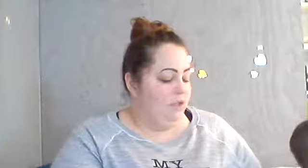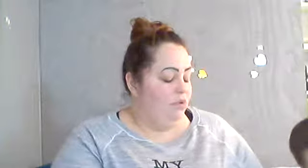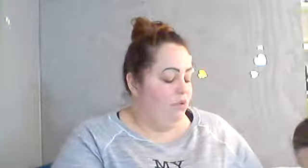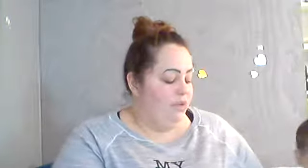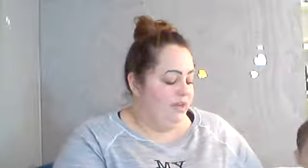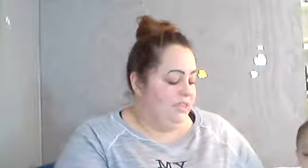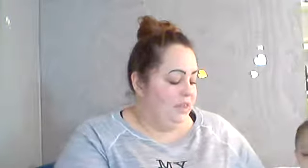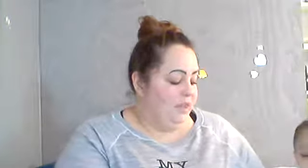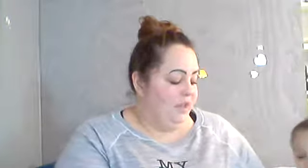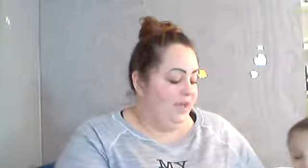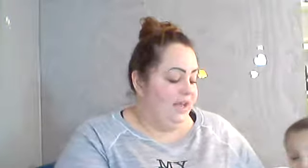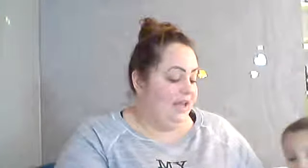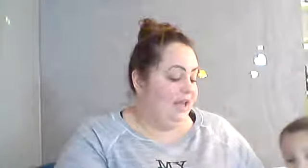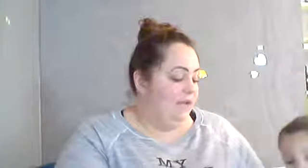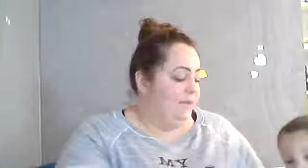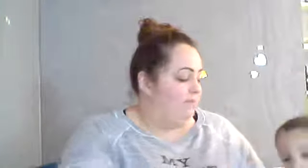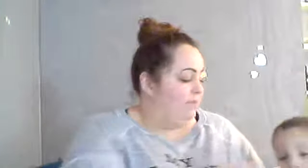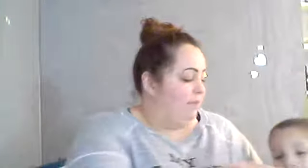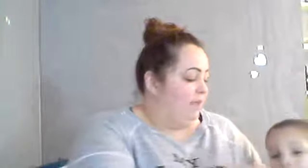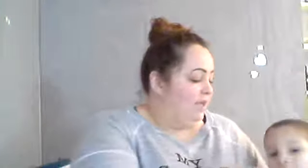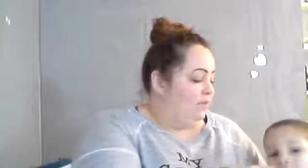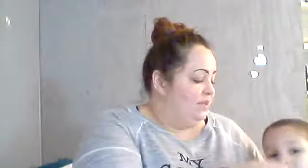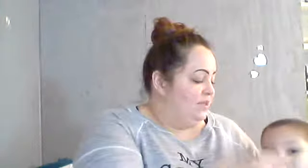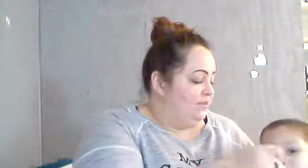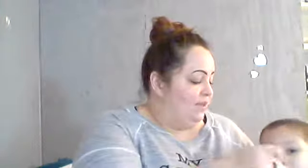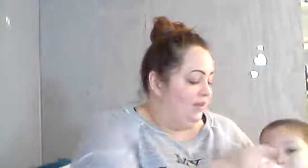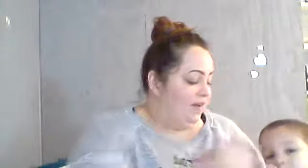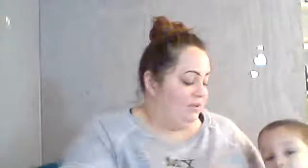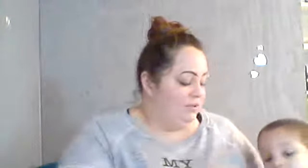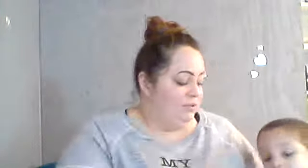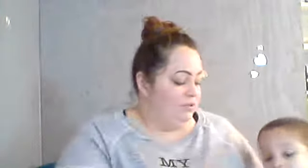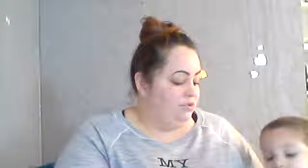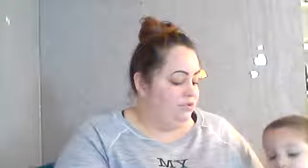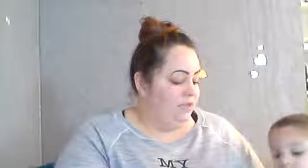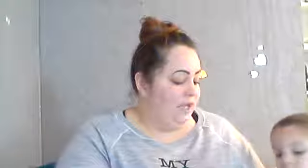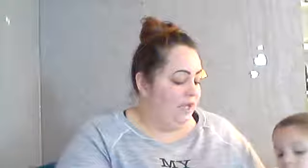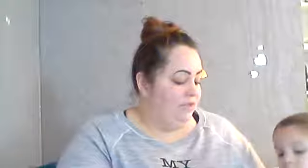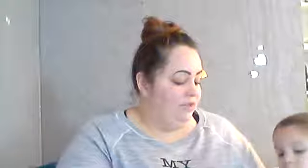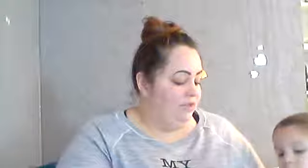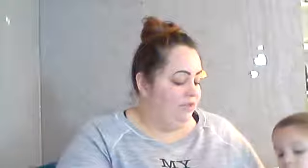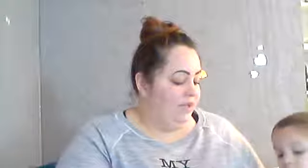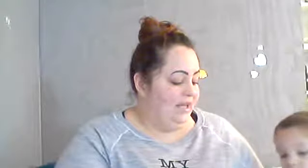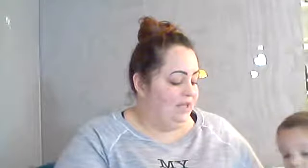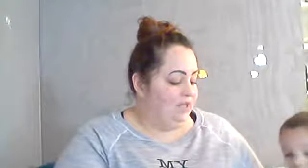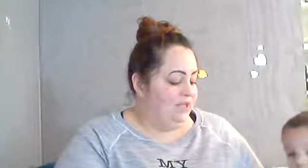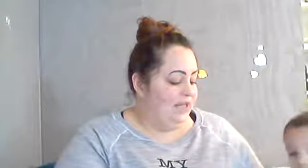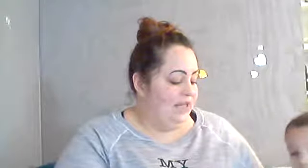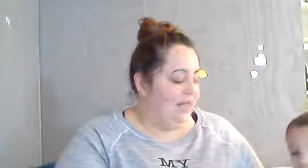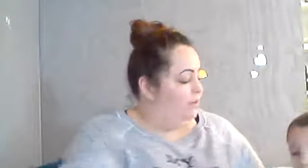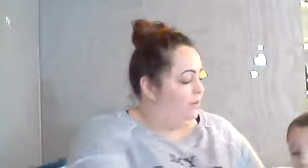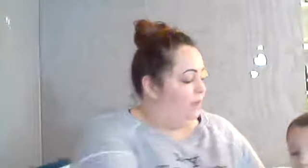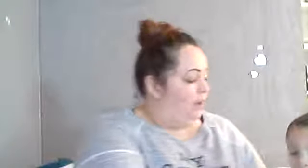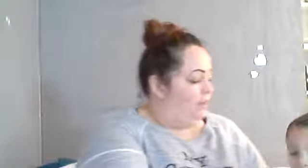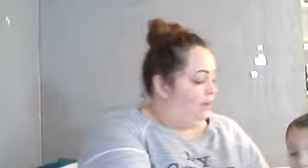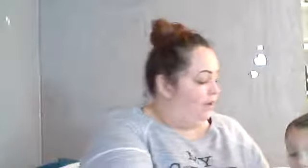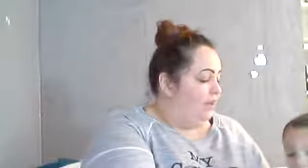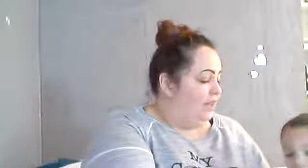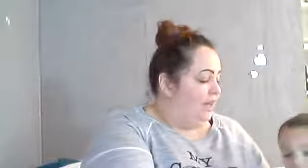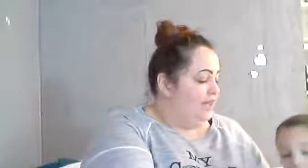local. Where is he located? Maybe once I figure out how to use YouTube Live or Google Hangouts, one day I can get him to pop in on our class.